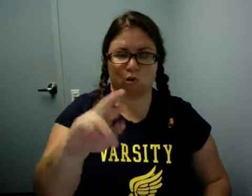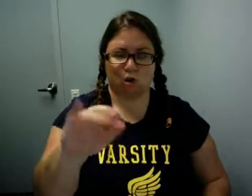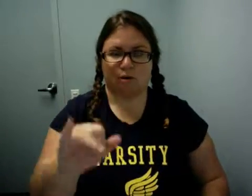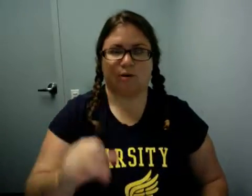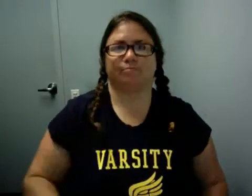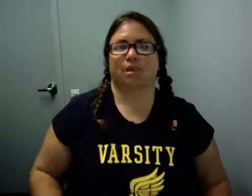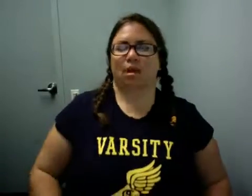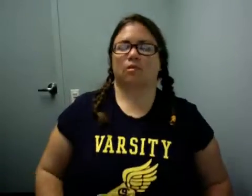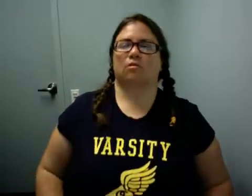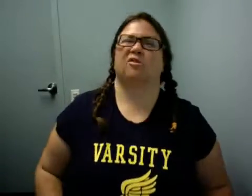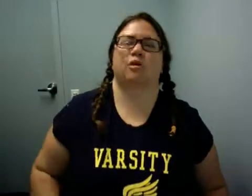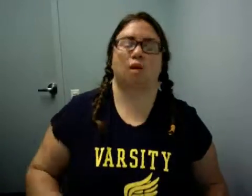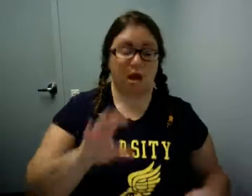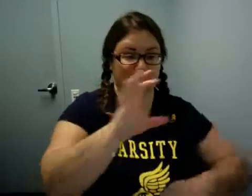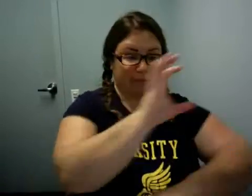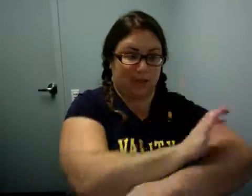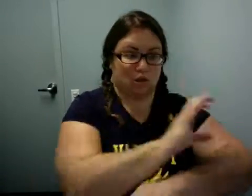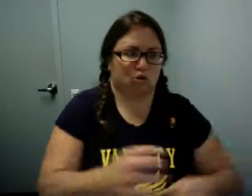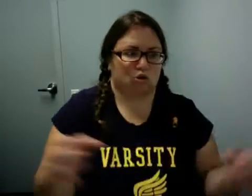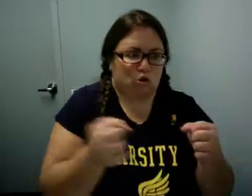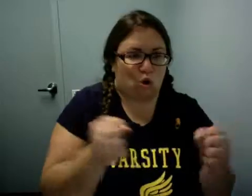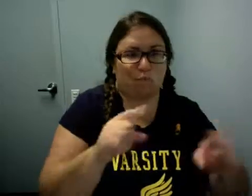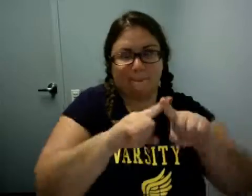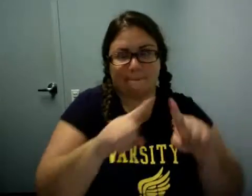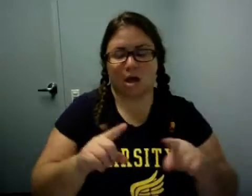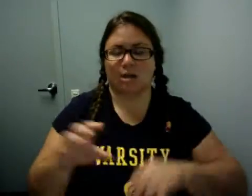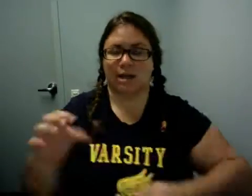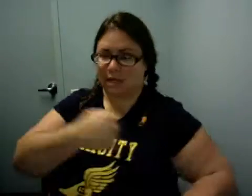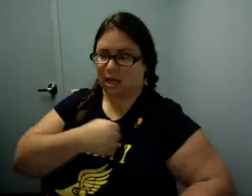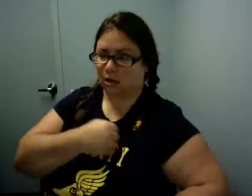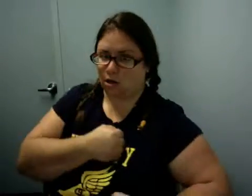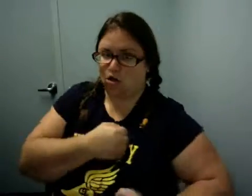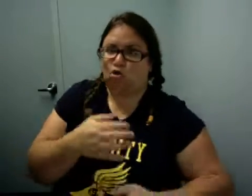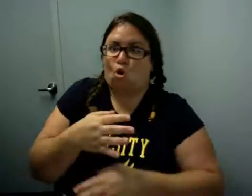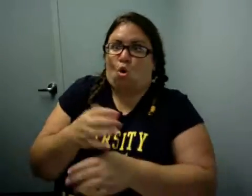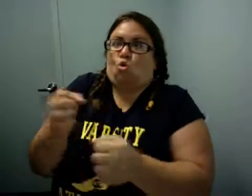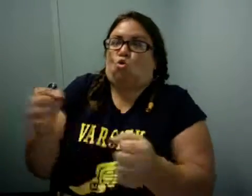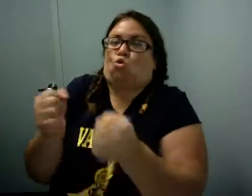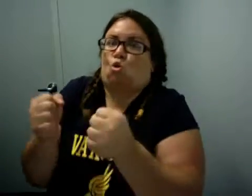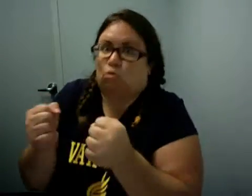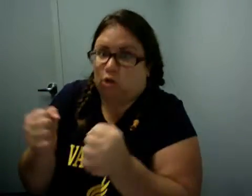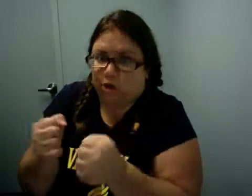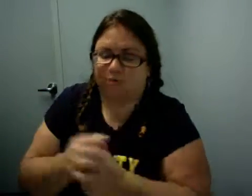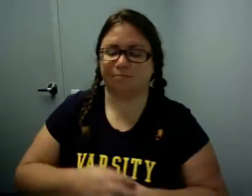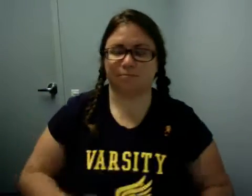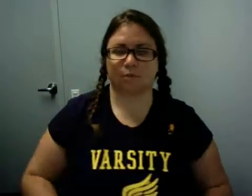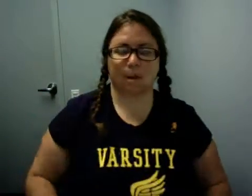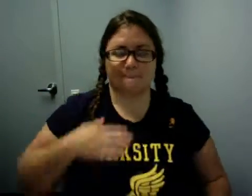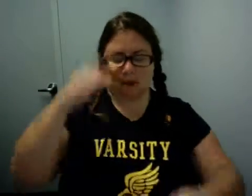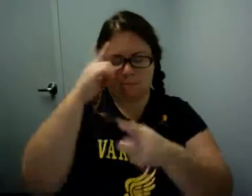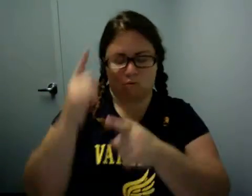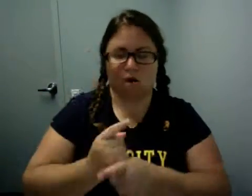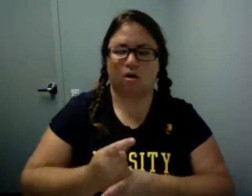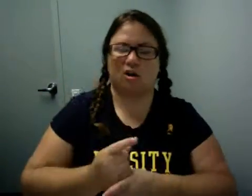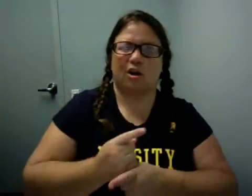to in Colorado. Well, my brother, Tyler, and I are very close. I was also really close with all of